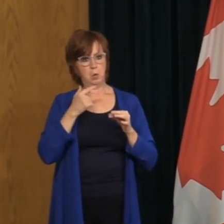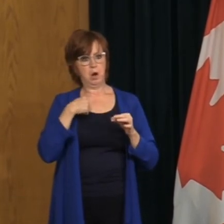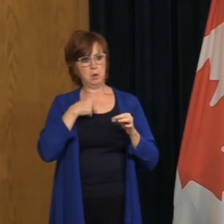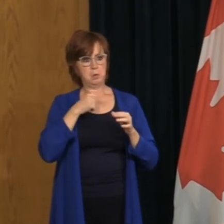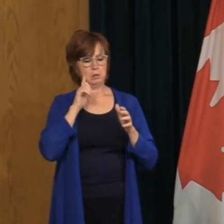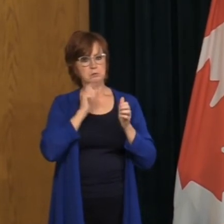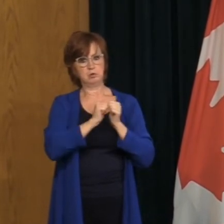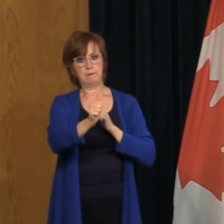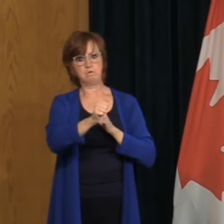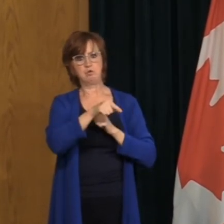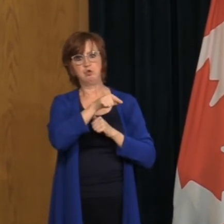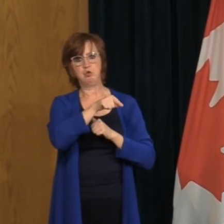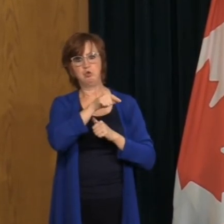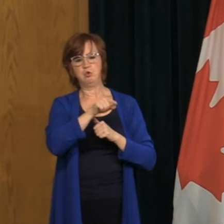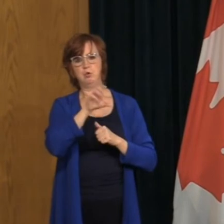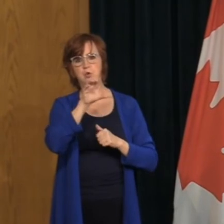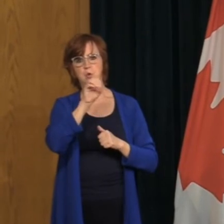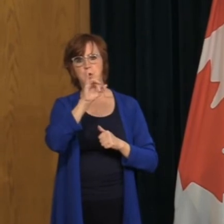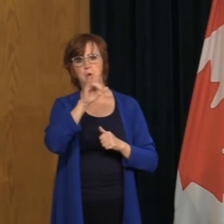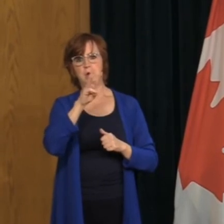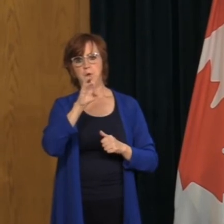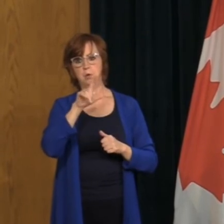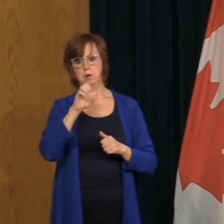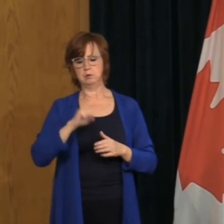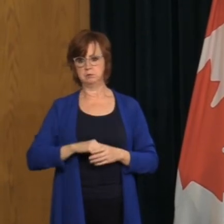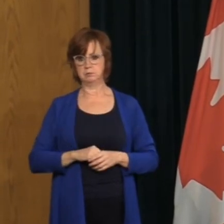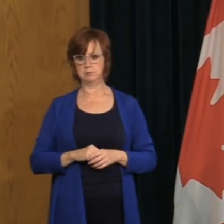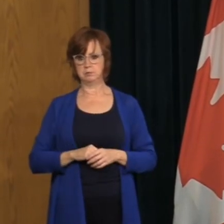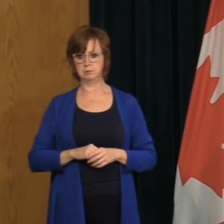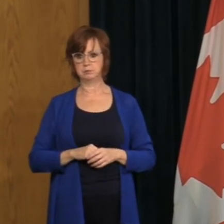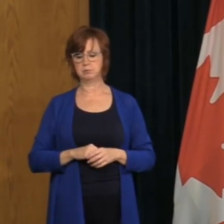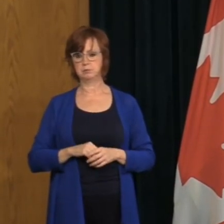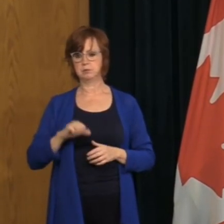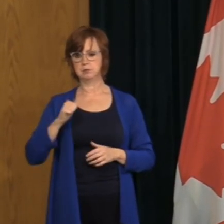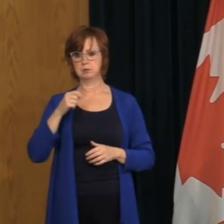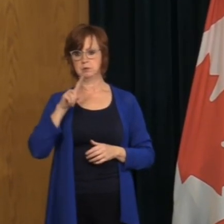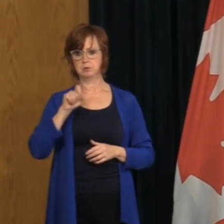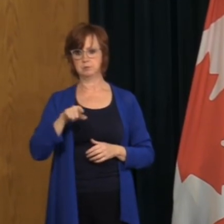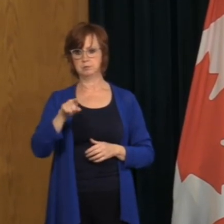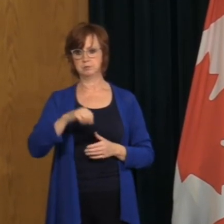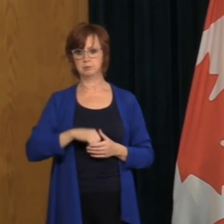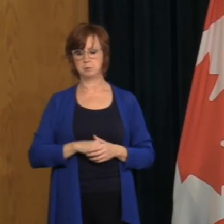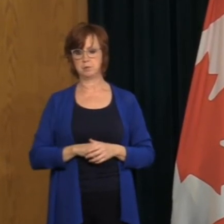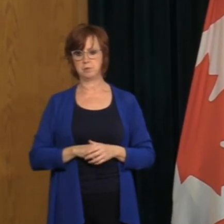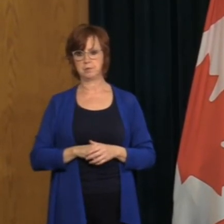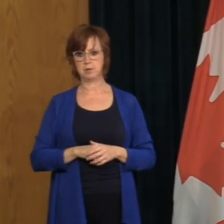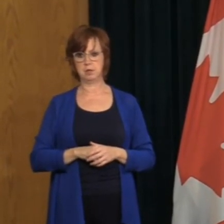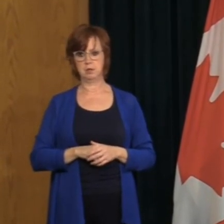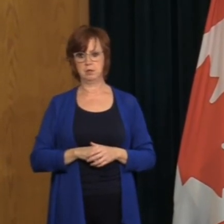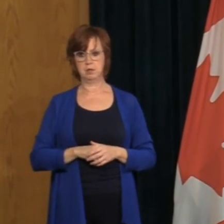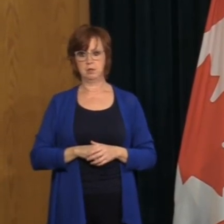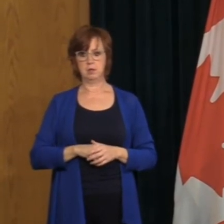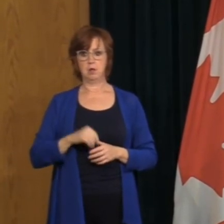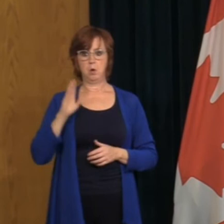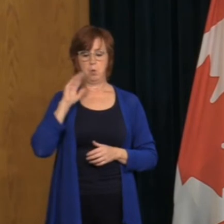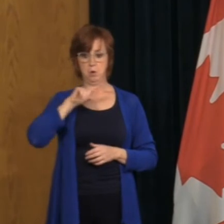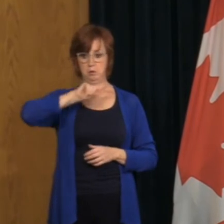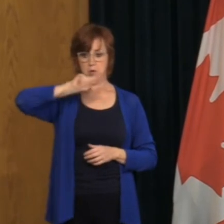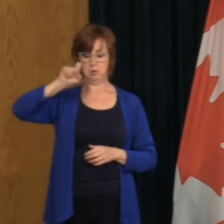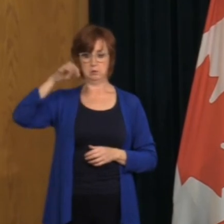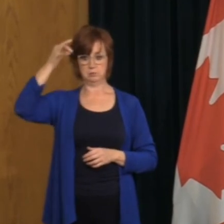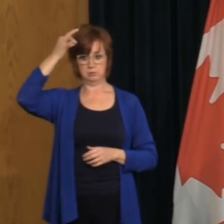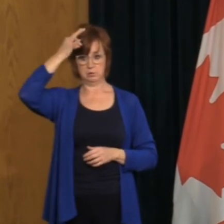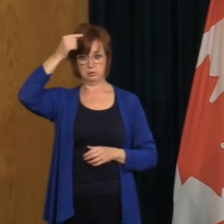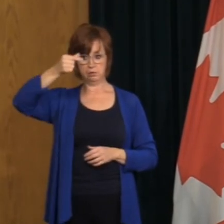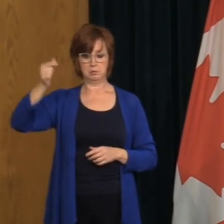on your priority list, I mean, the Prime Minister's indicated on this call he's going to be bringing up support for long-term care homes, or that he's willing to help for long-term care